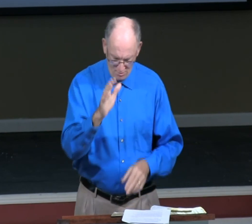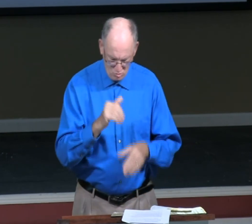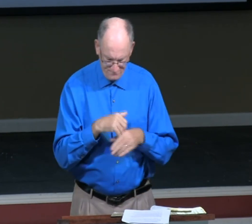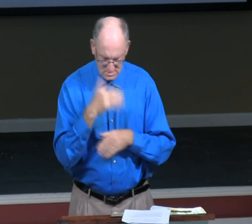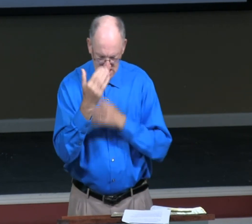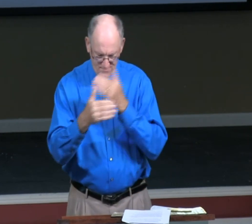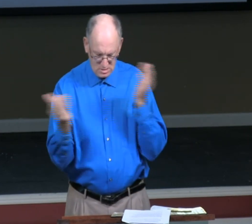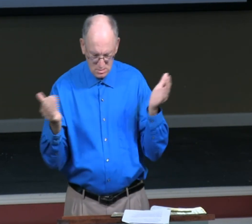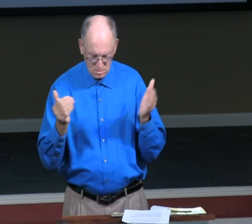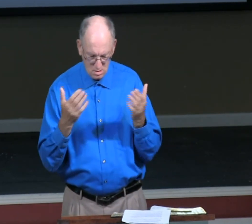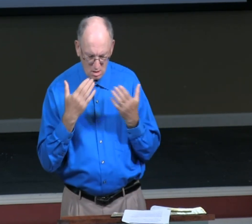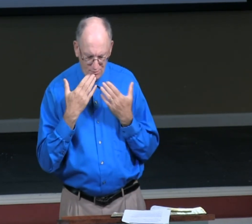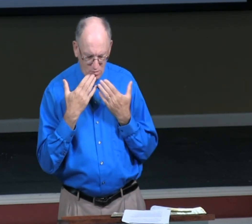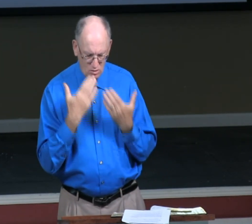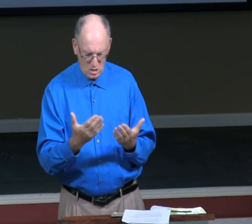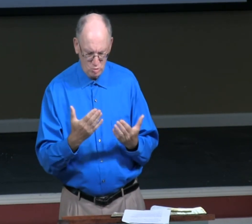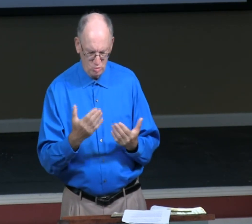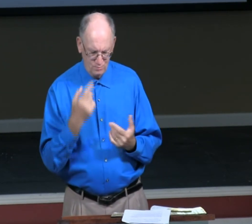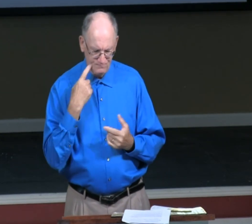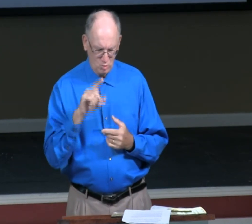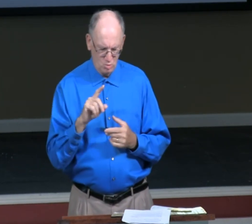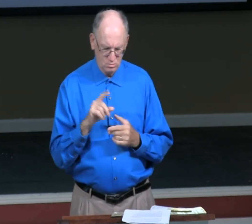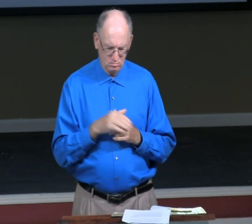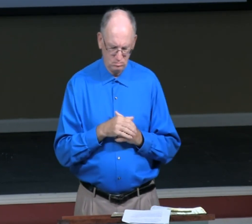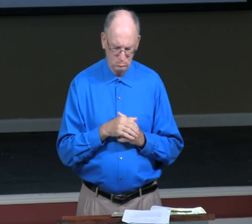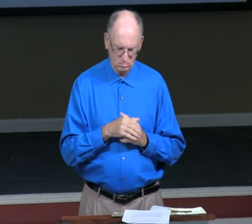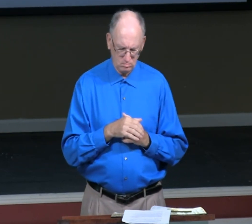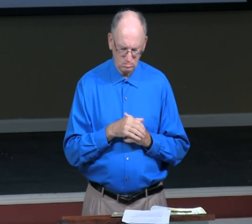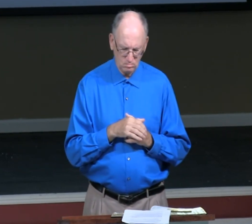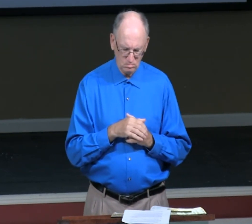Let's pray. Father in heaven, Lord, we thank you